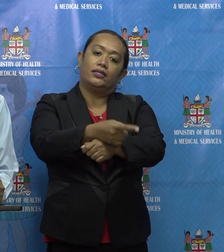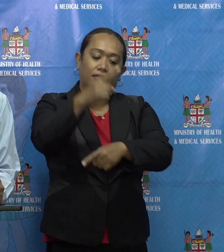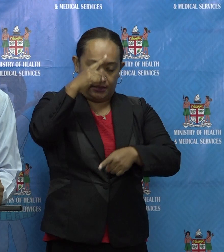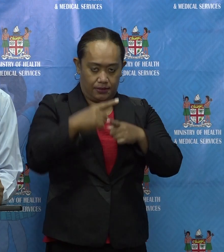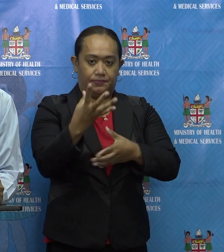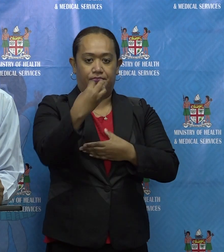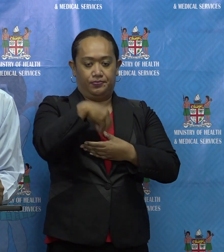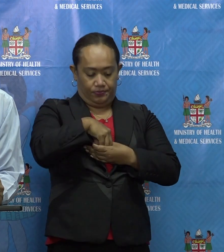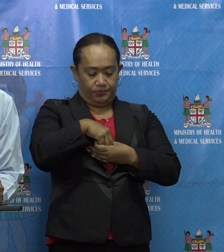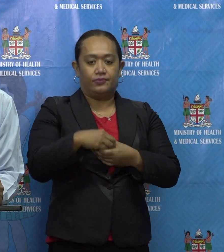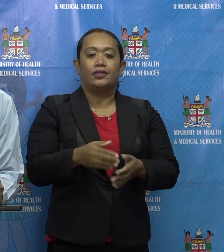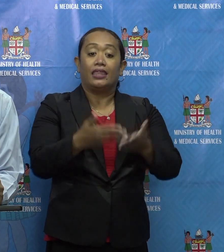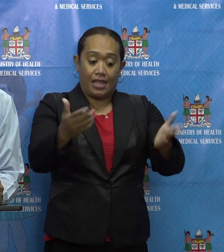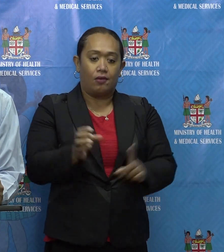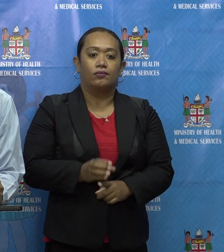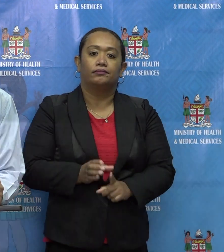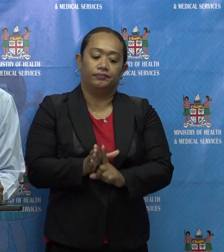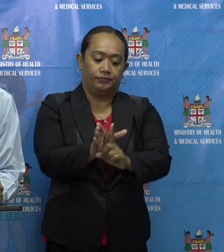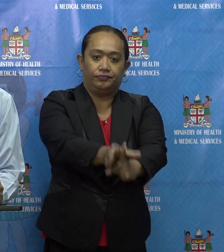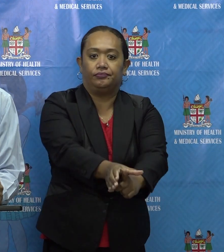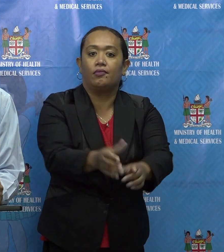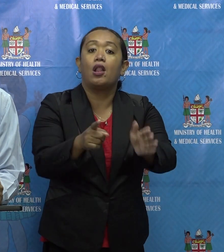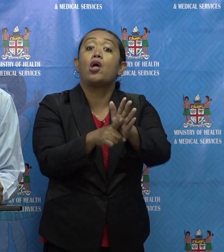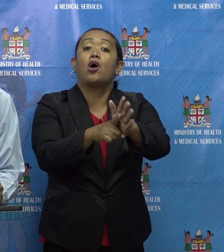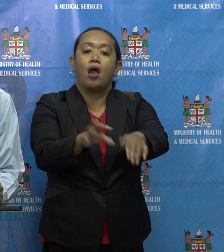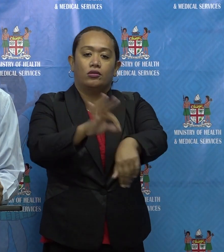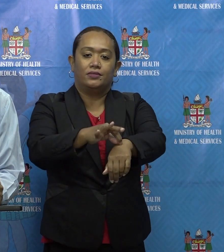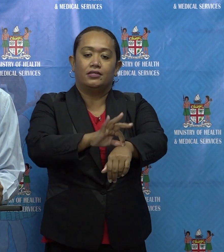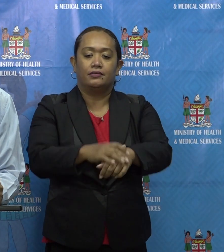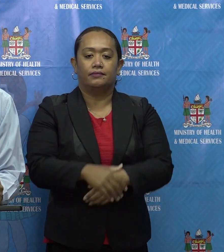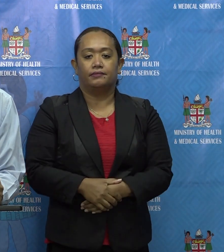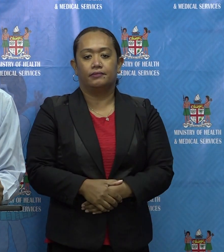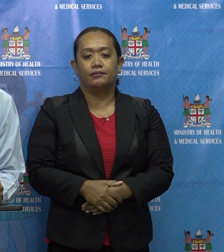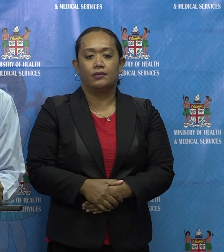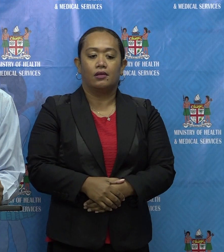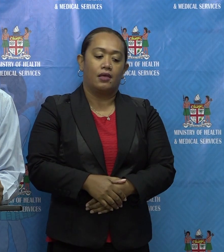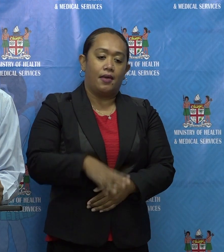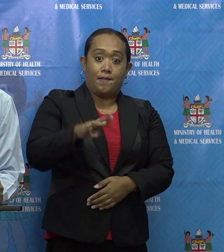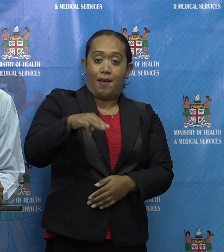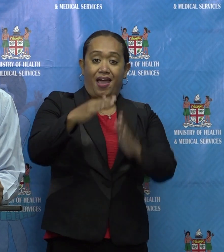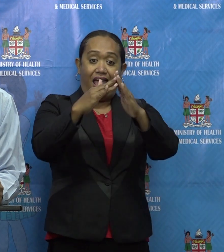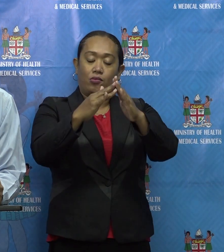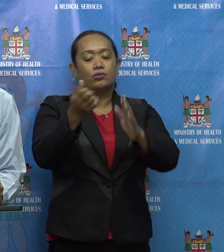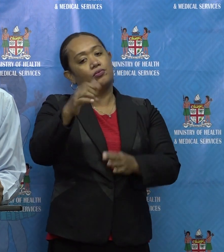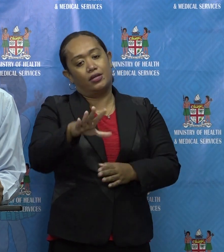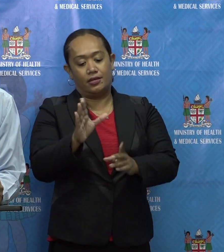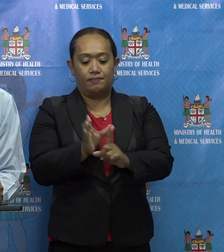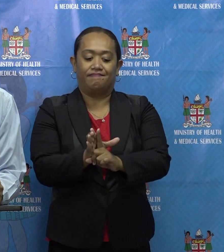been admitted to the Lautoka Hospital Isolation Unit, and members of our household have been quarantined.